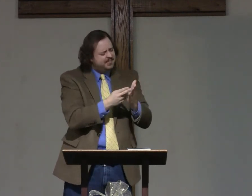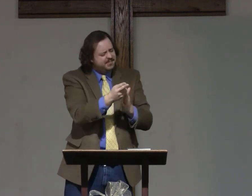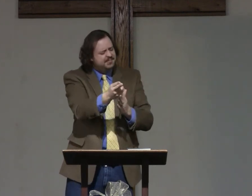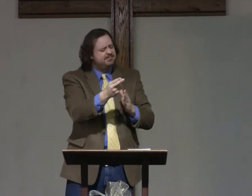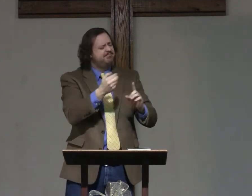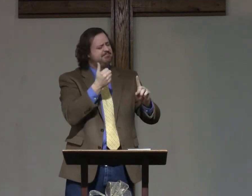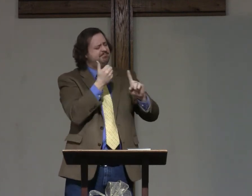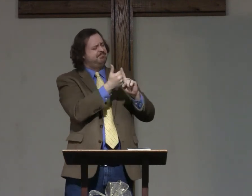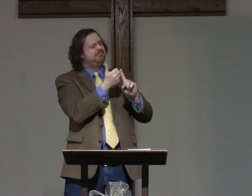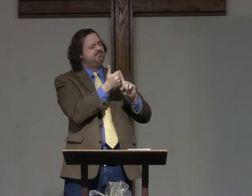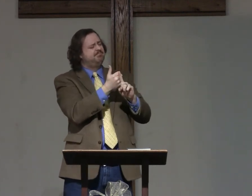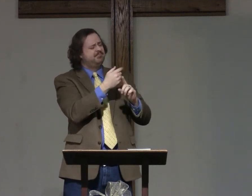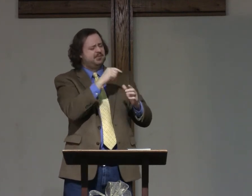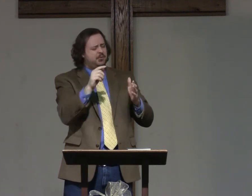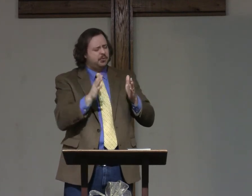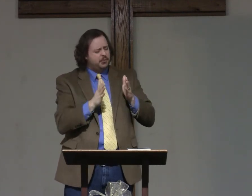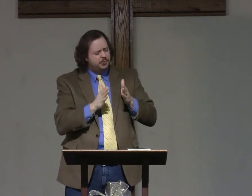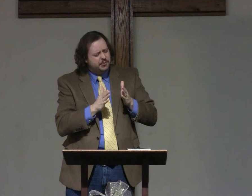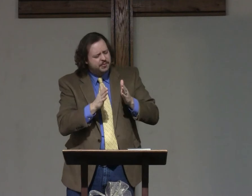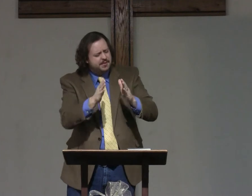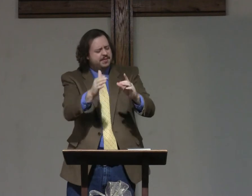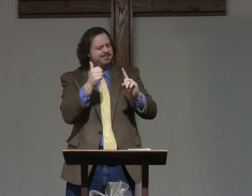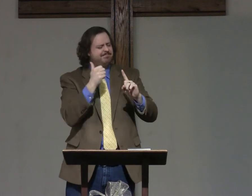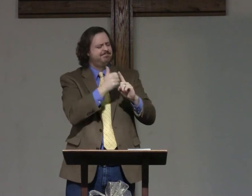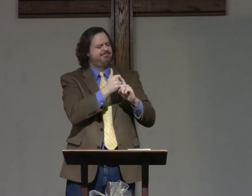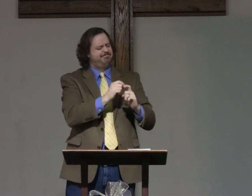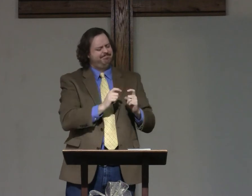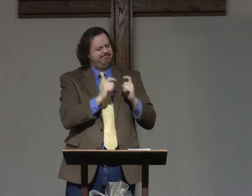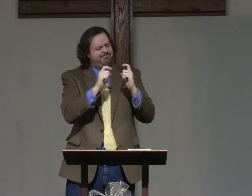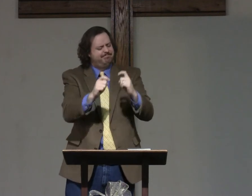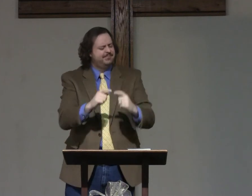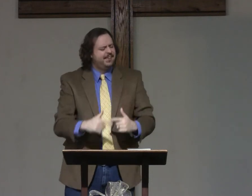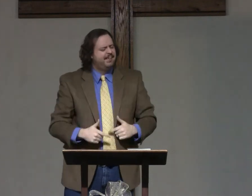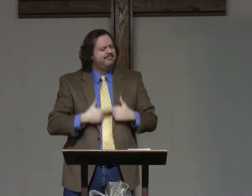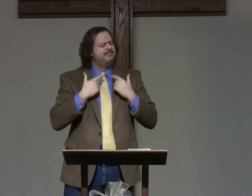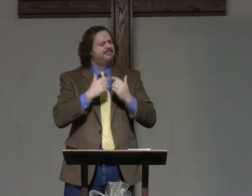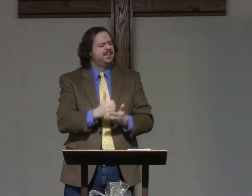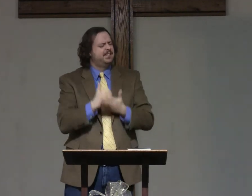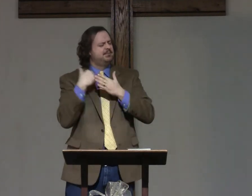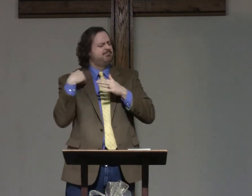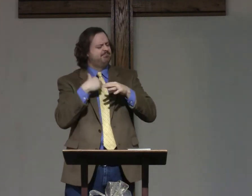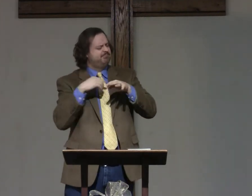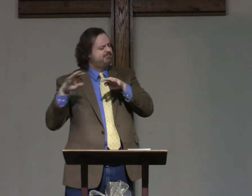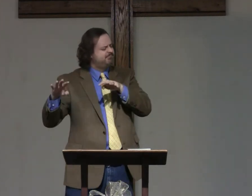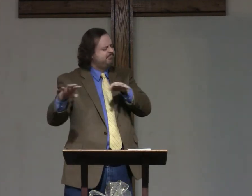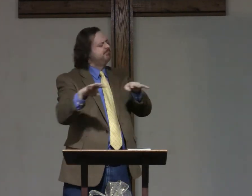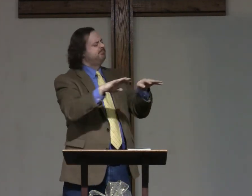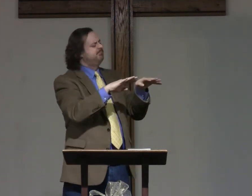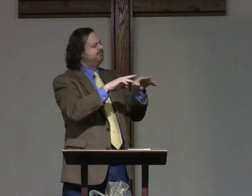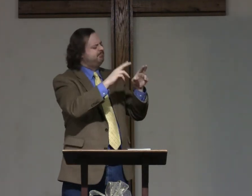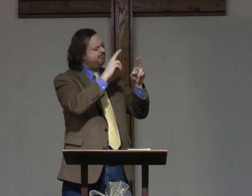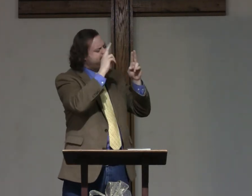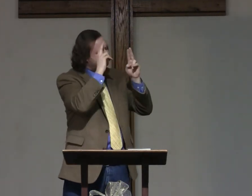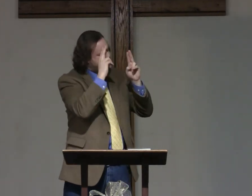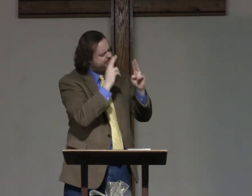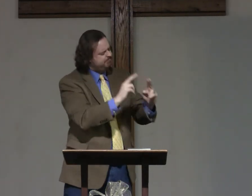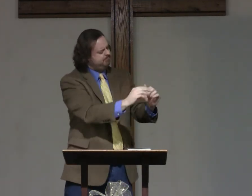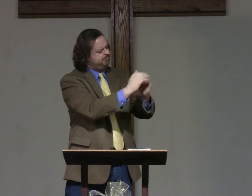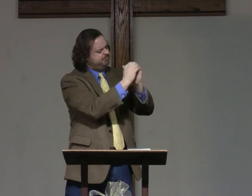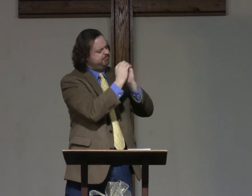and the light of the world. He is the truth. He is the way. He has the gift of life. And we